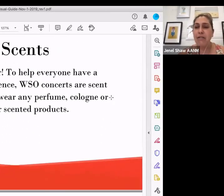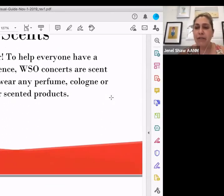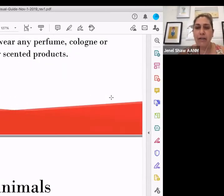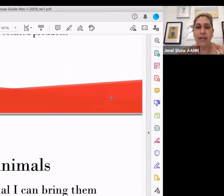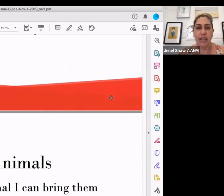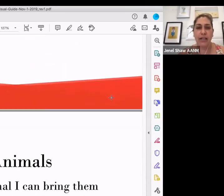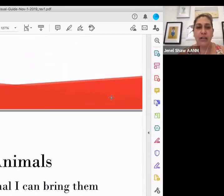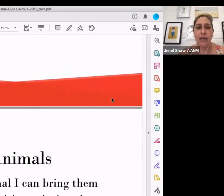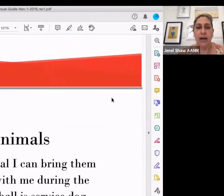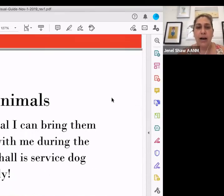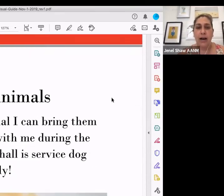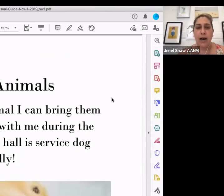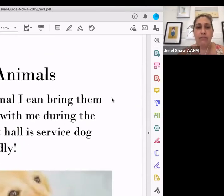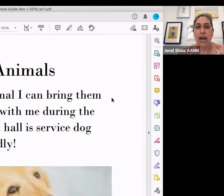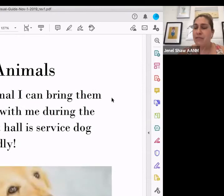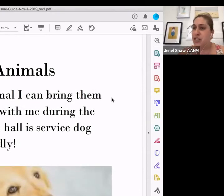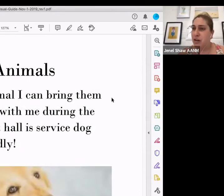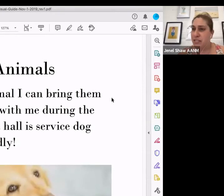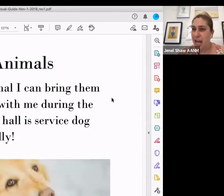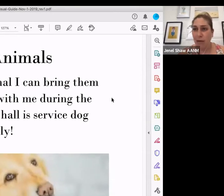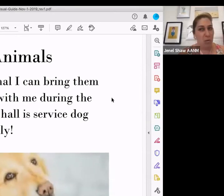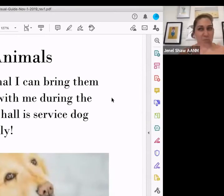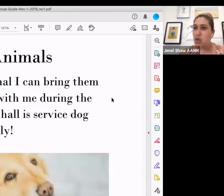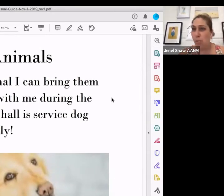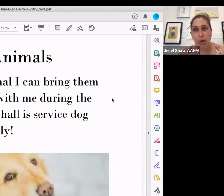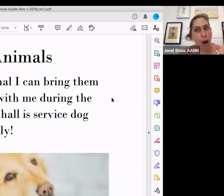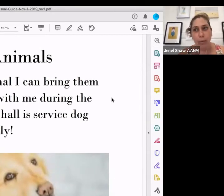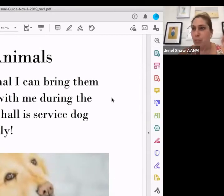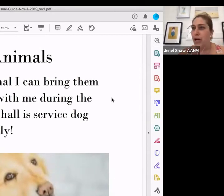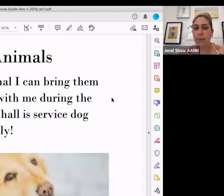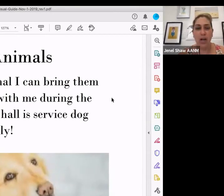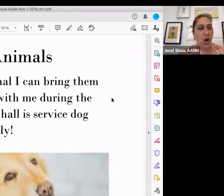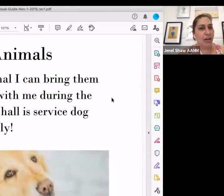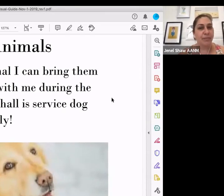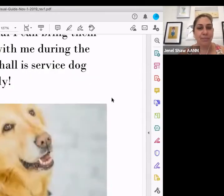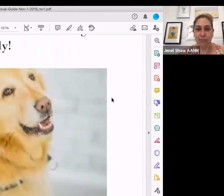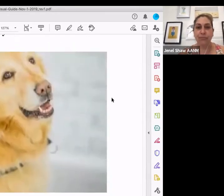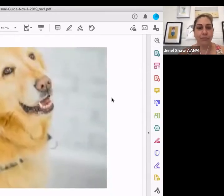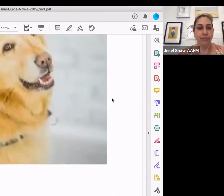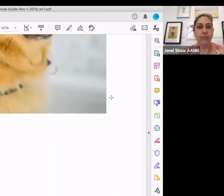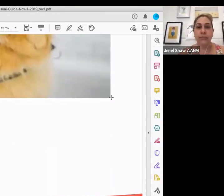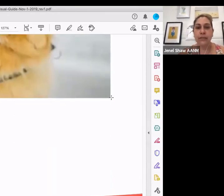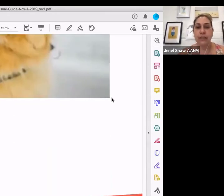it very, very clear. If you have a service animal, no problem. Bring them along.